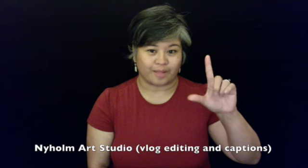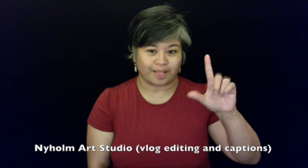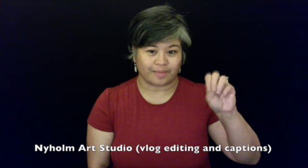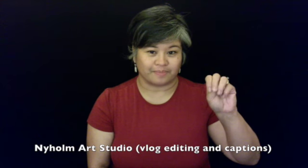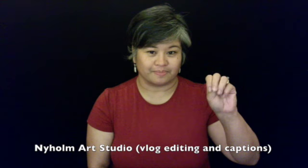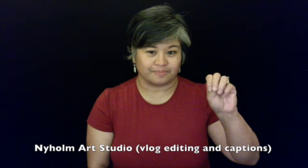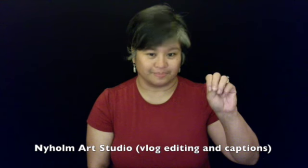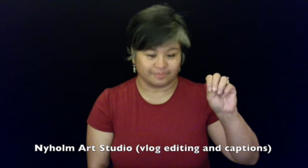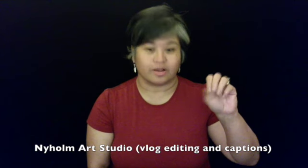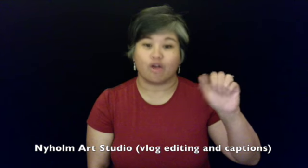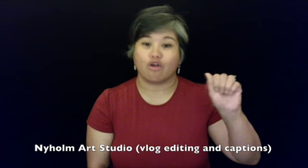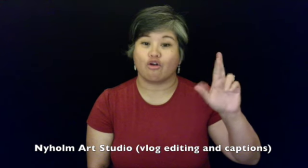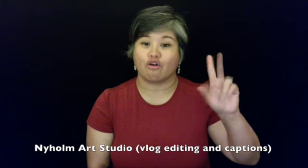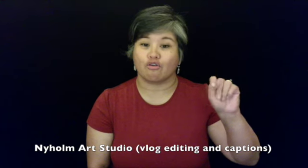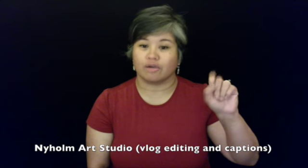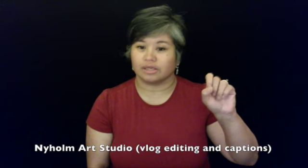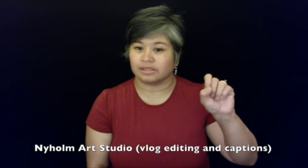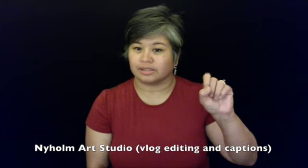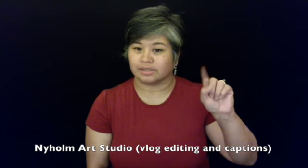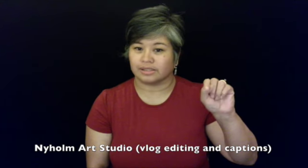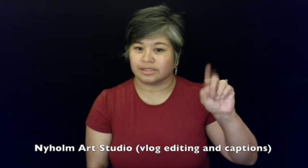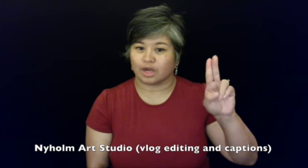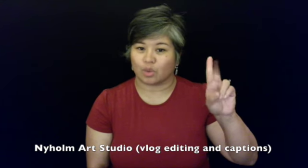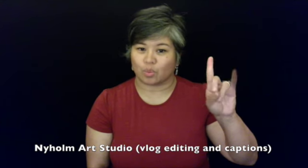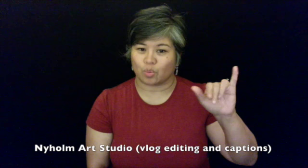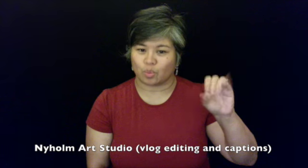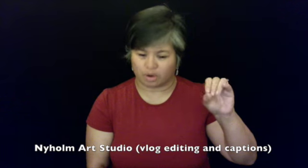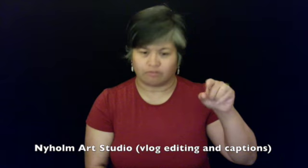Nyholm Art Studio for vlog editing and captions,